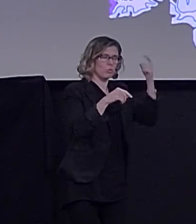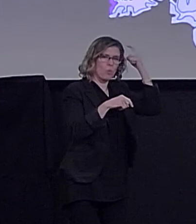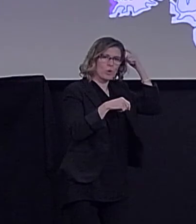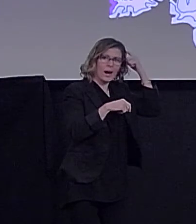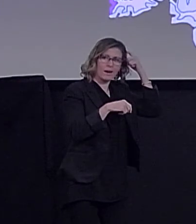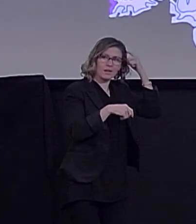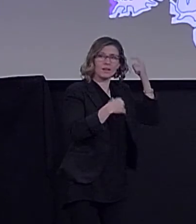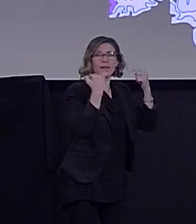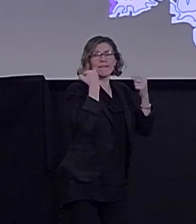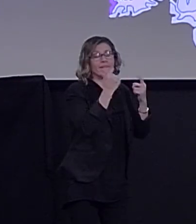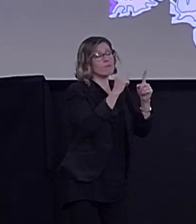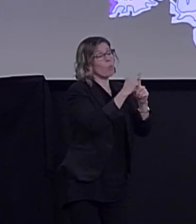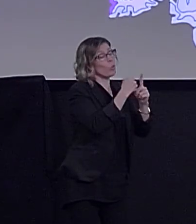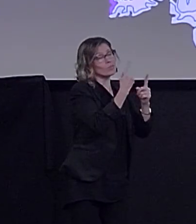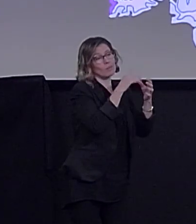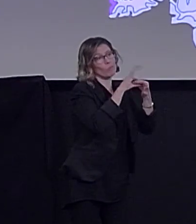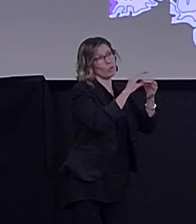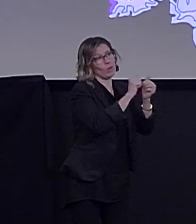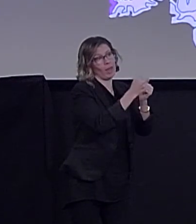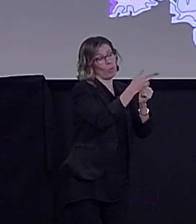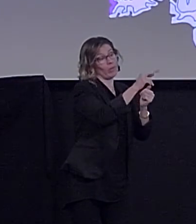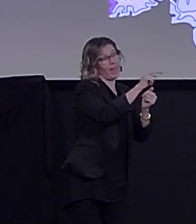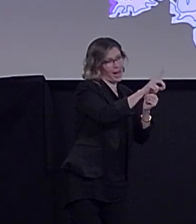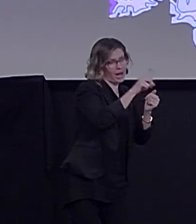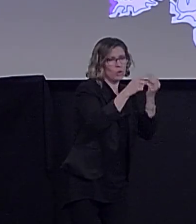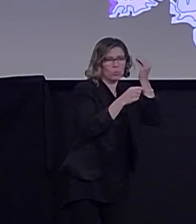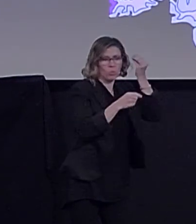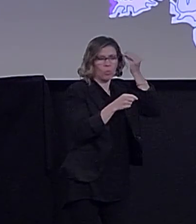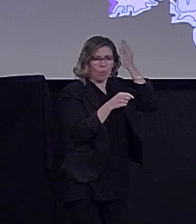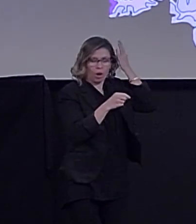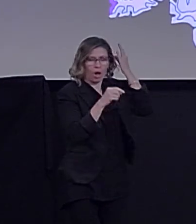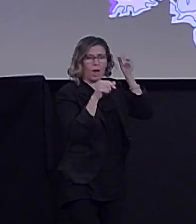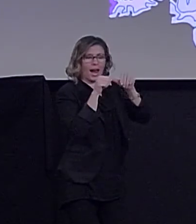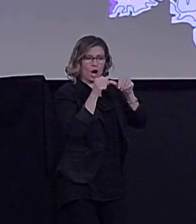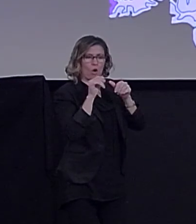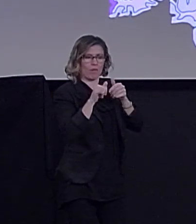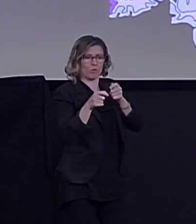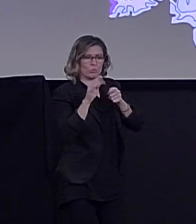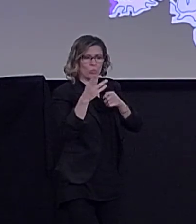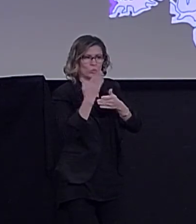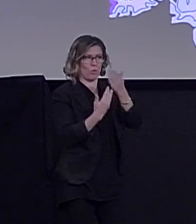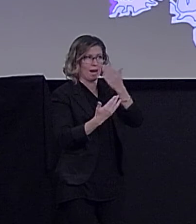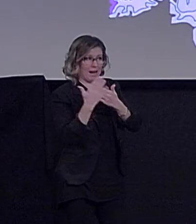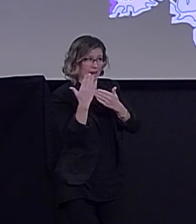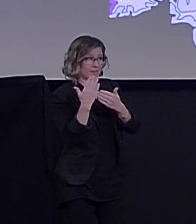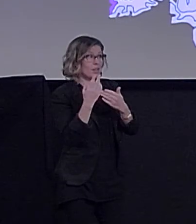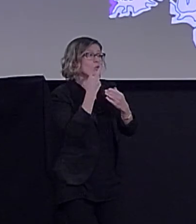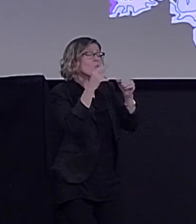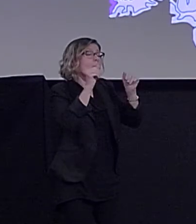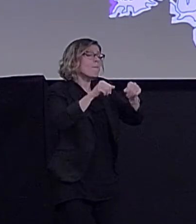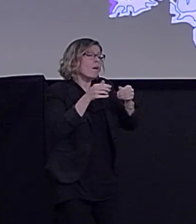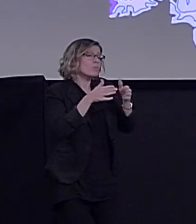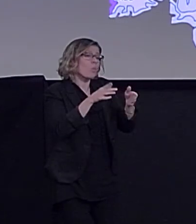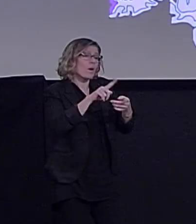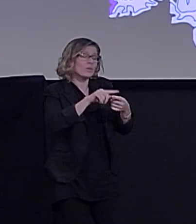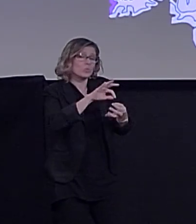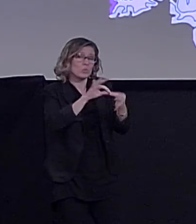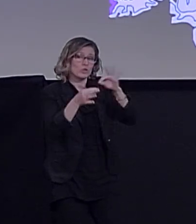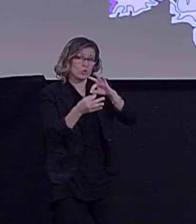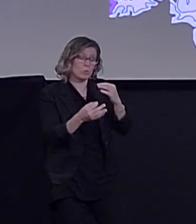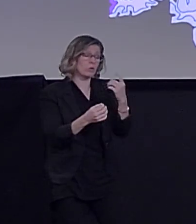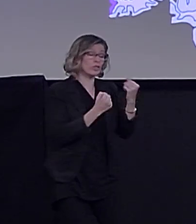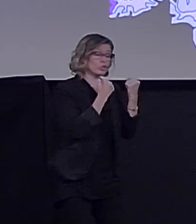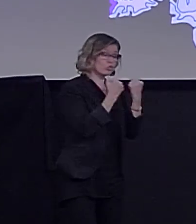you have an activation. Now there are two possible interpretations. One is the small one. This is necessary in order